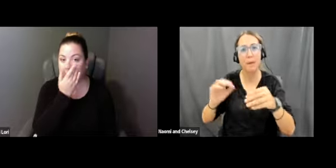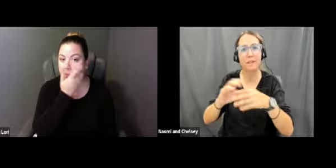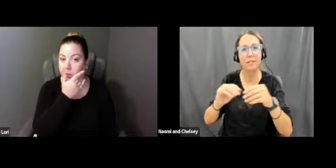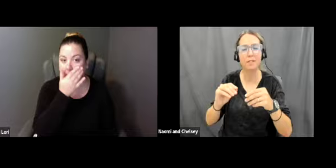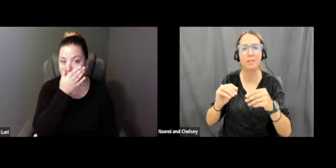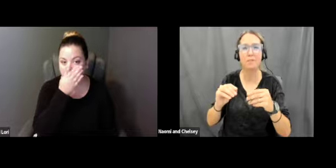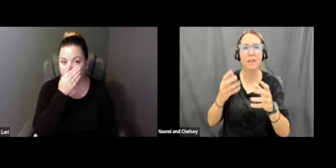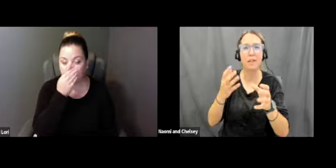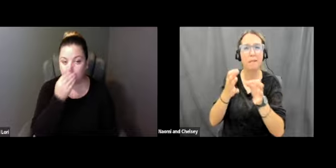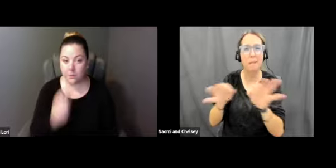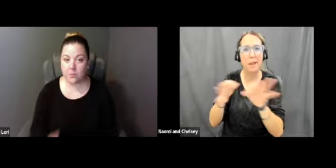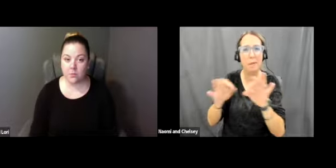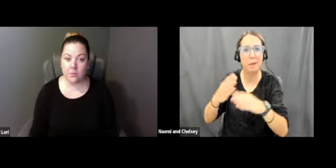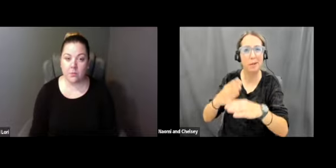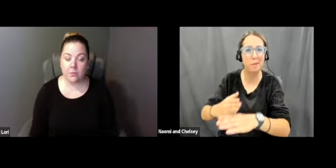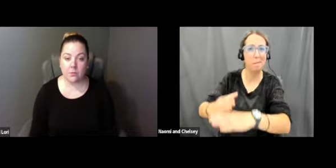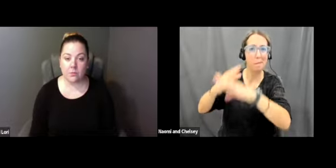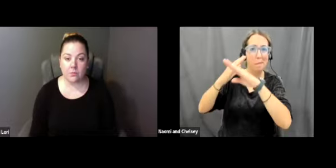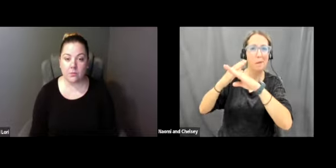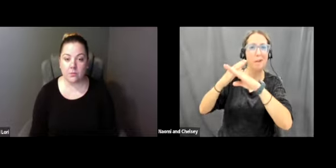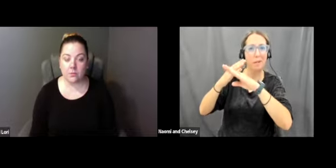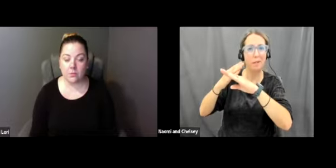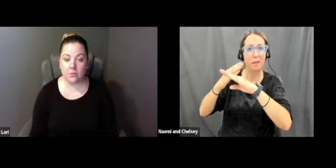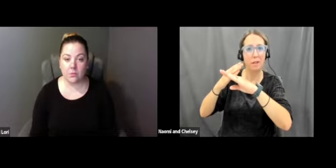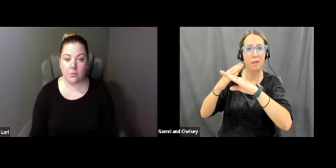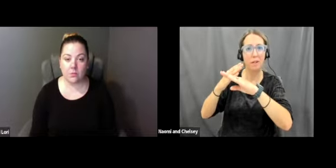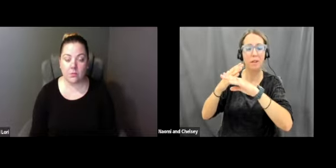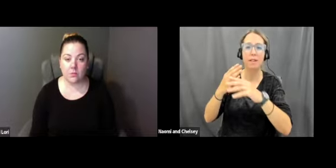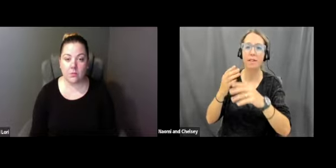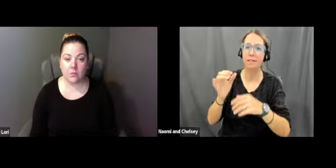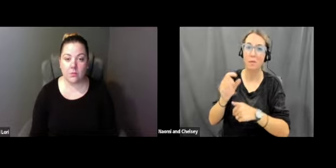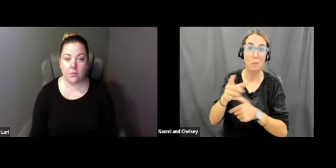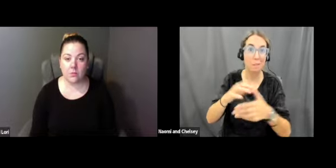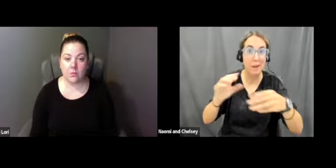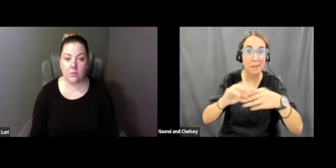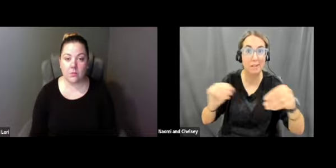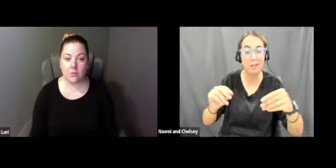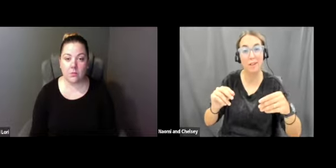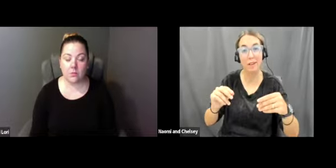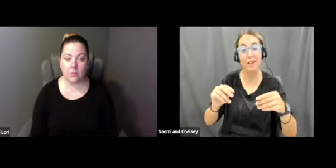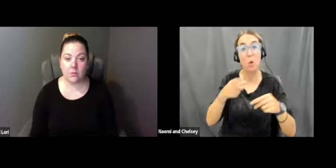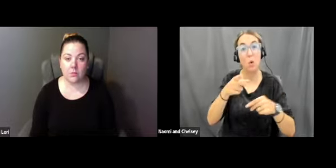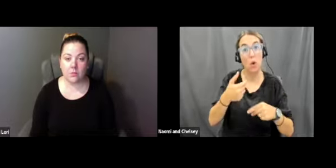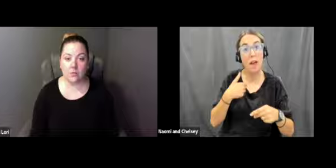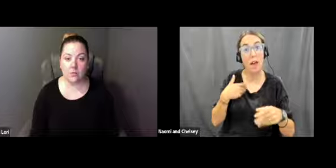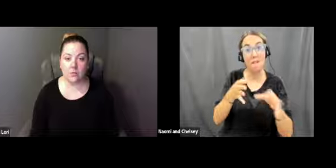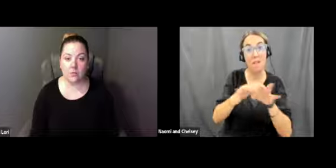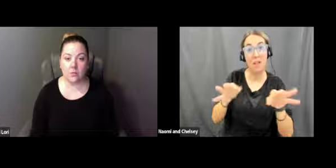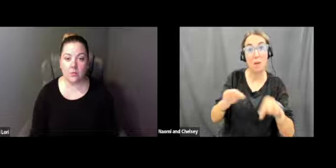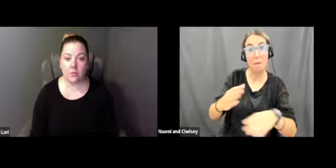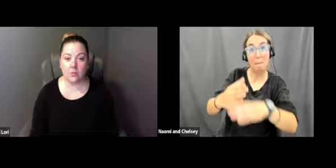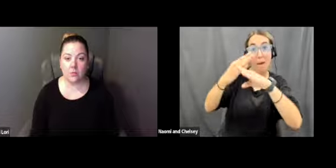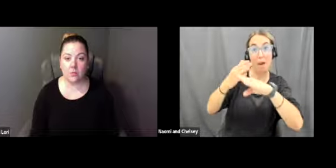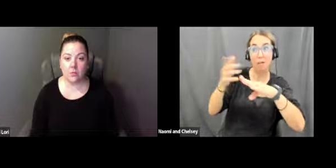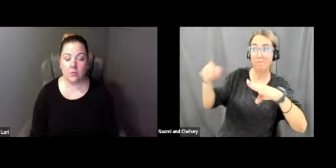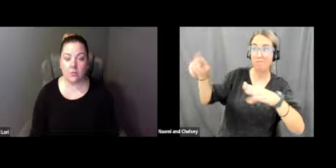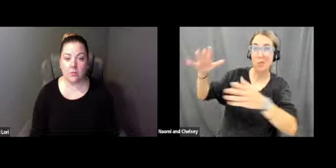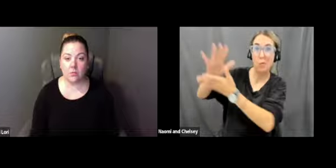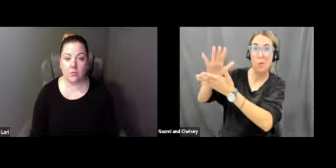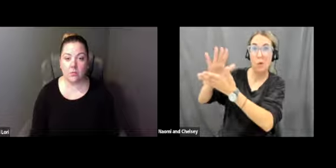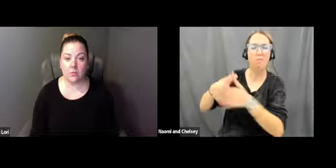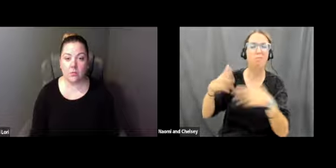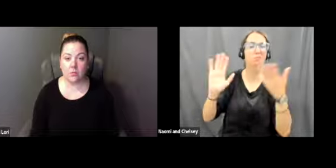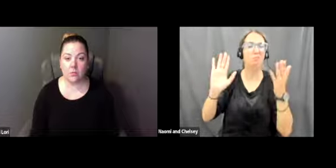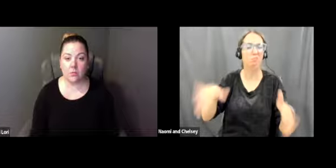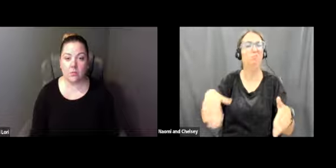essentially, and how that showed up for you in terms of, like, getting categorized as, like, learning disabled or something like that. And, like,